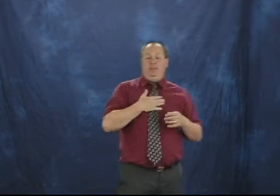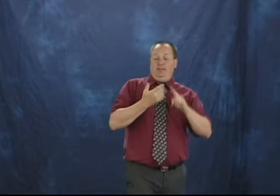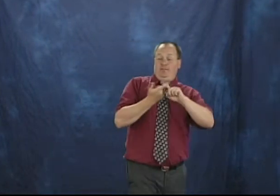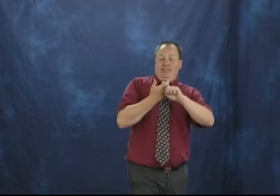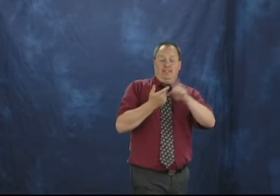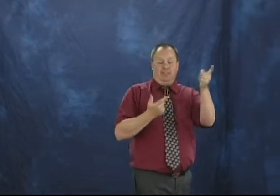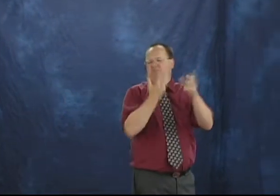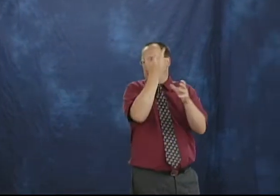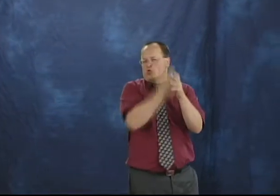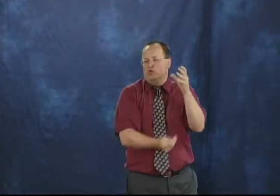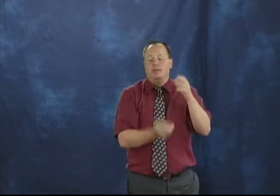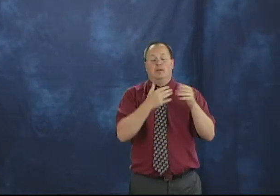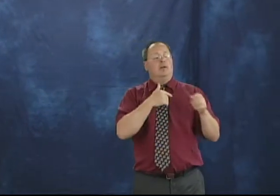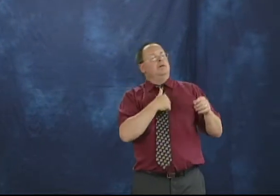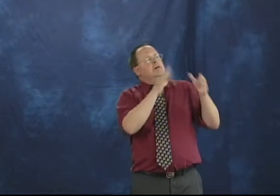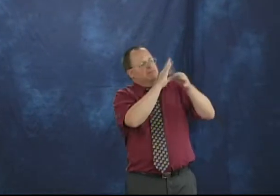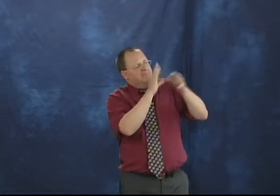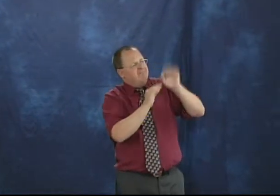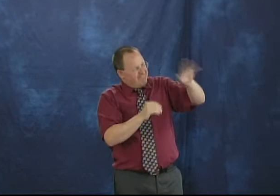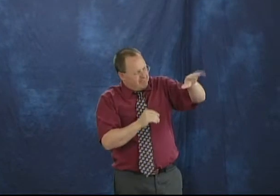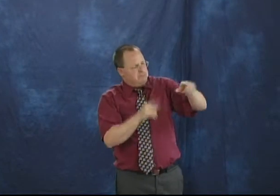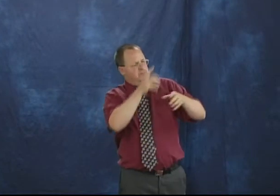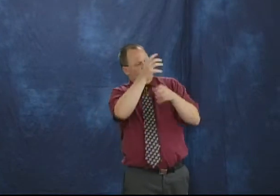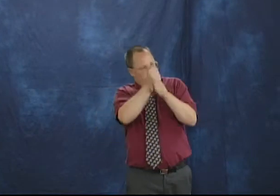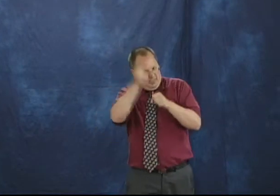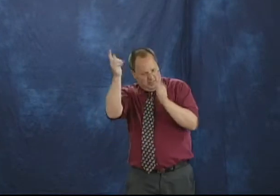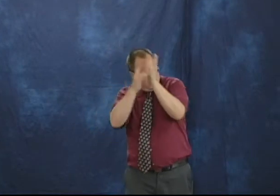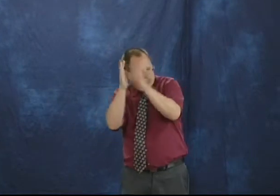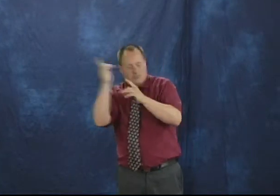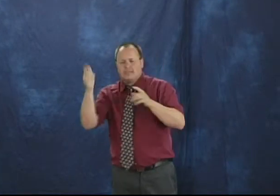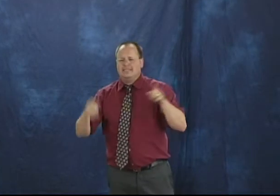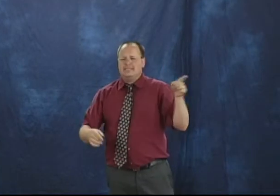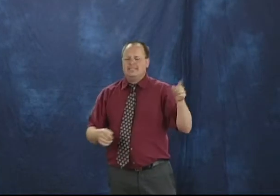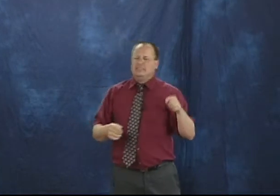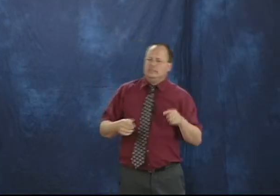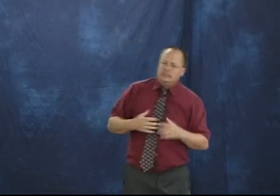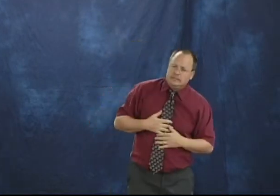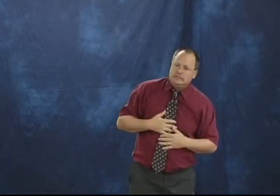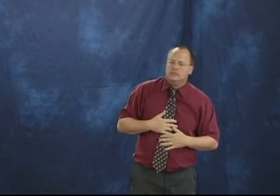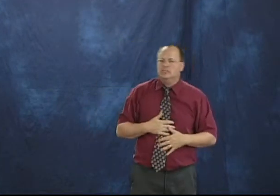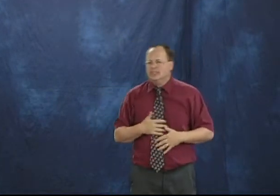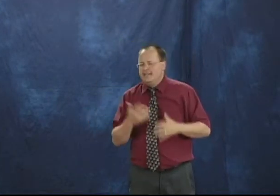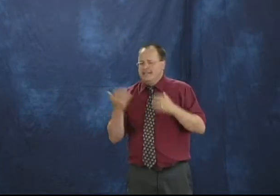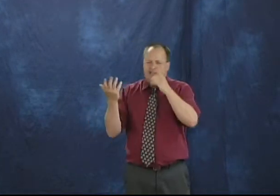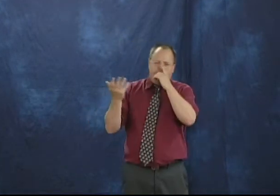We have nothing to offer in exchange for the forgiveness He gives us.